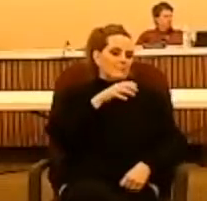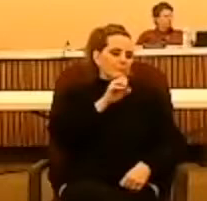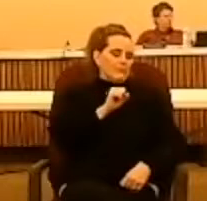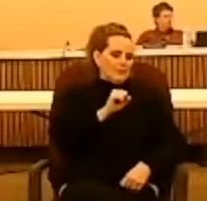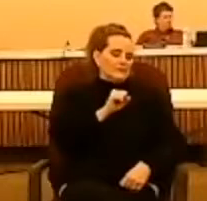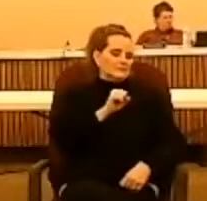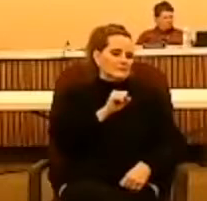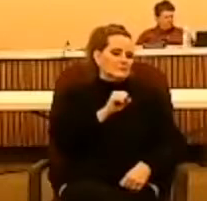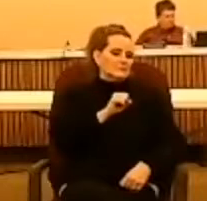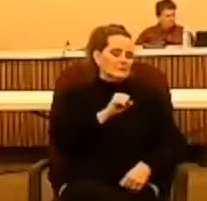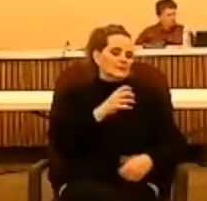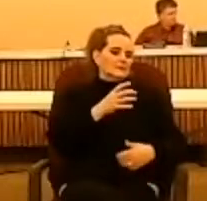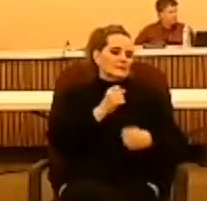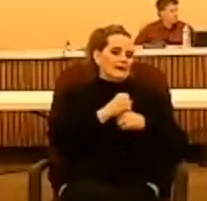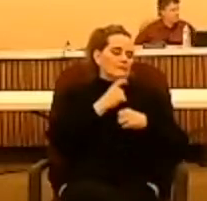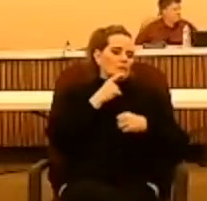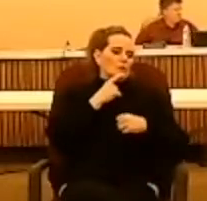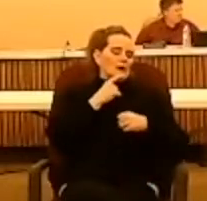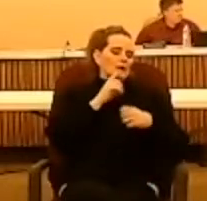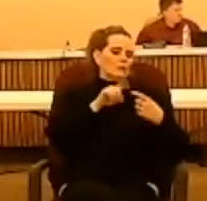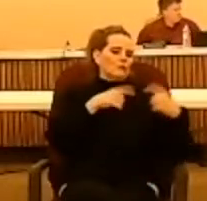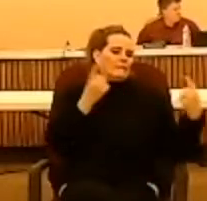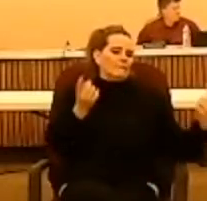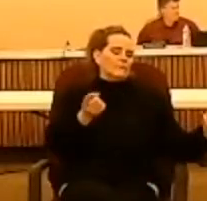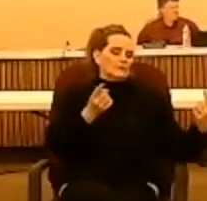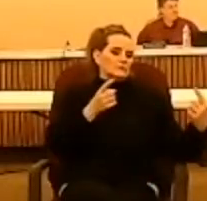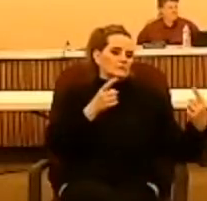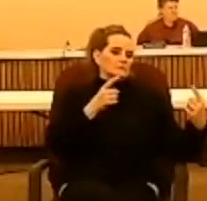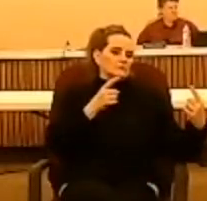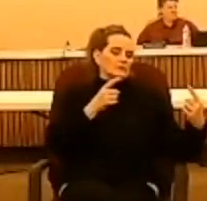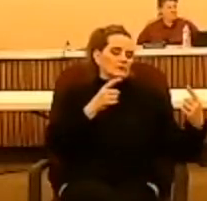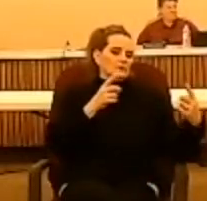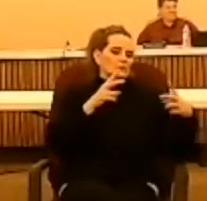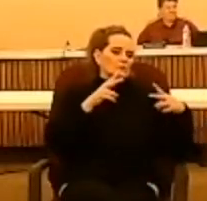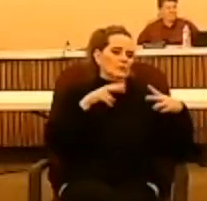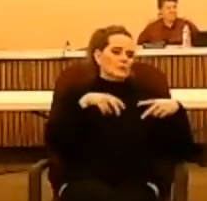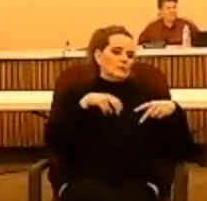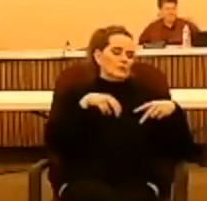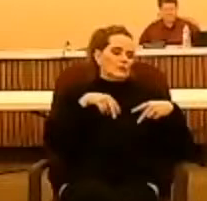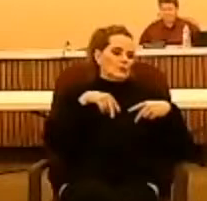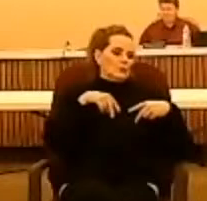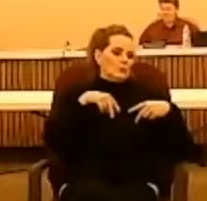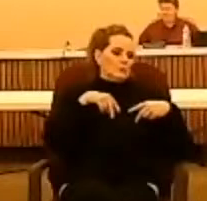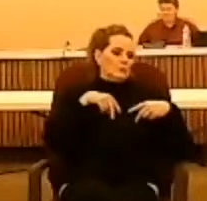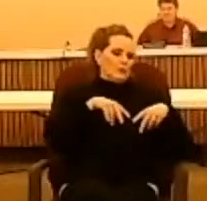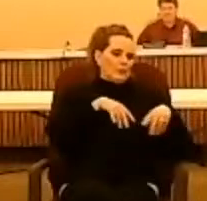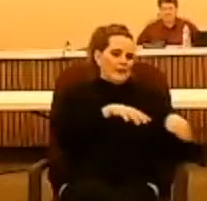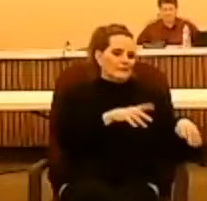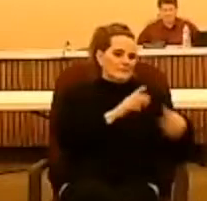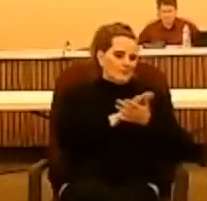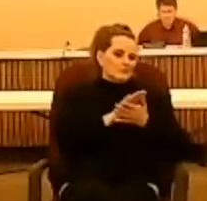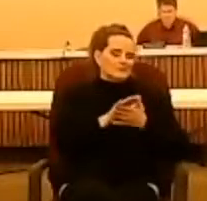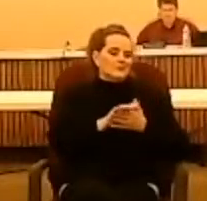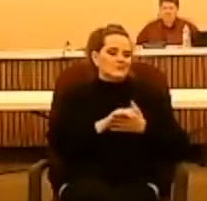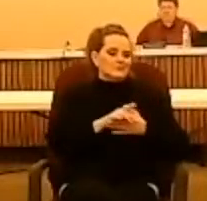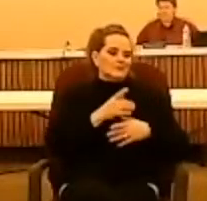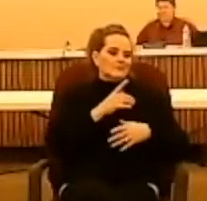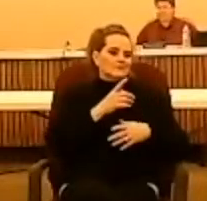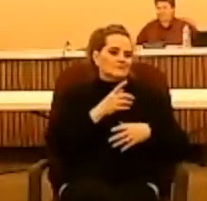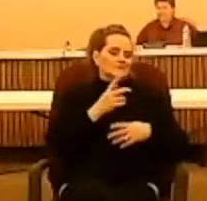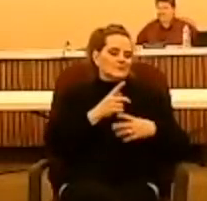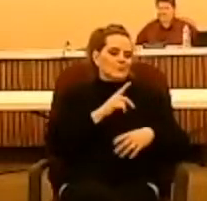reverse parade, which is a great, I mean, it's nice to hear that somebody, that they really liked it.